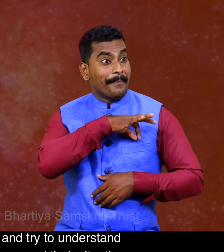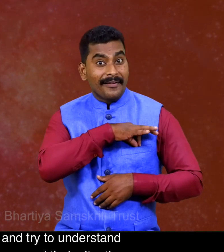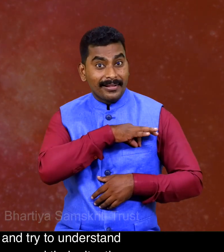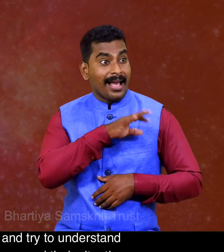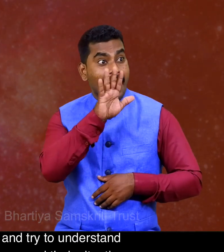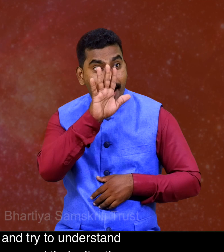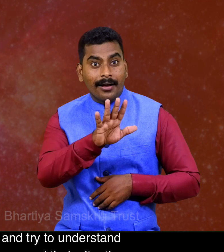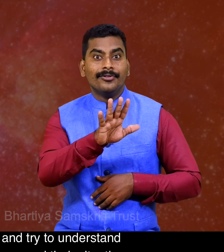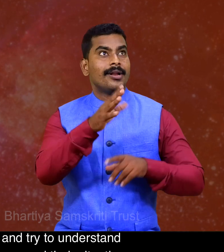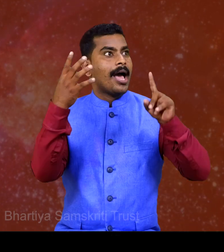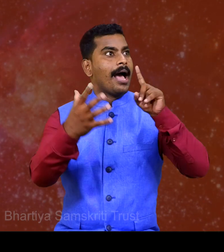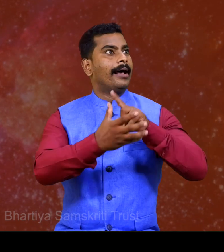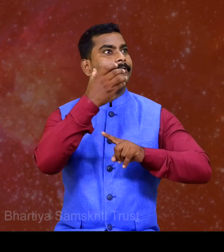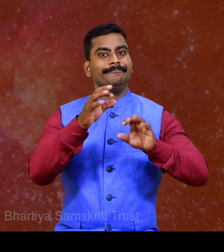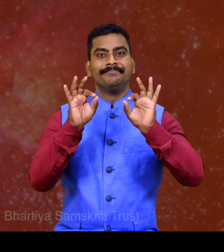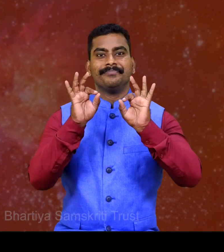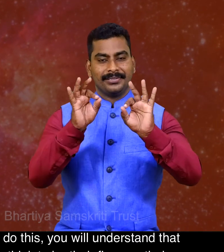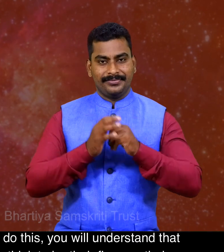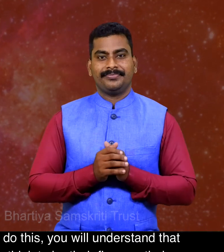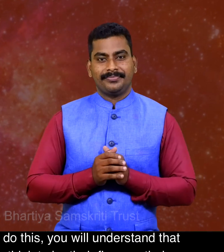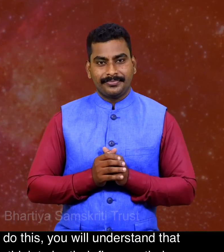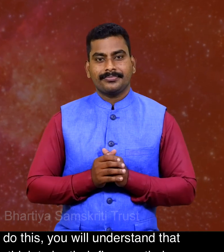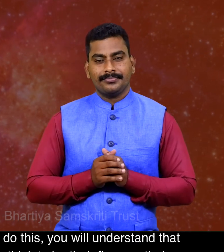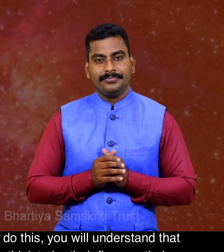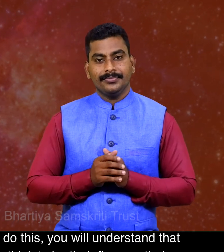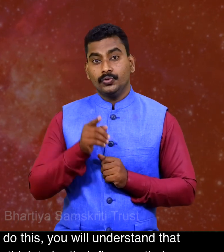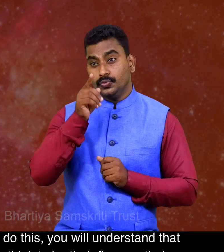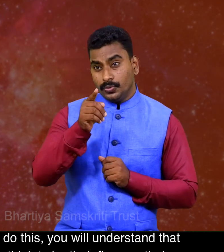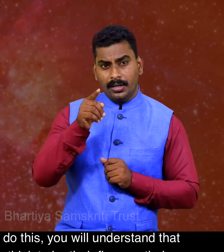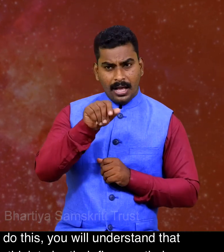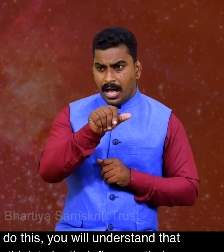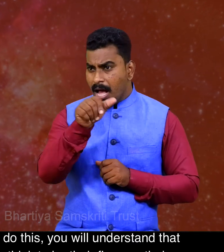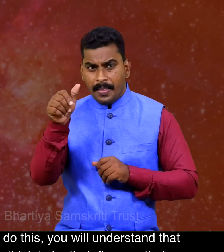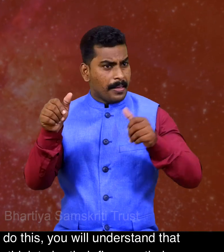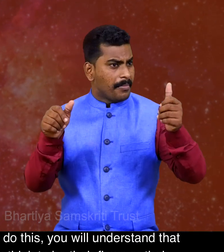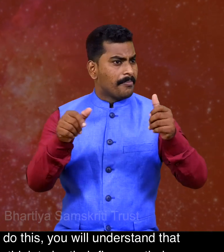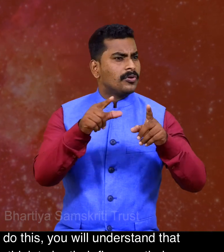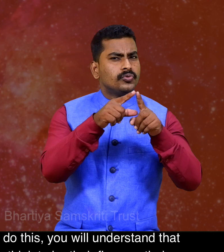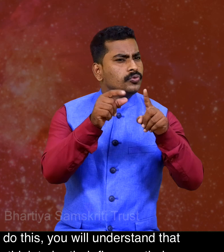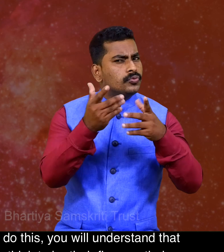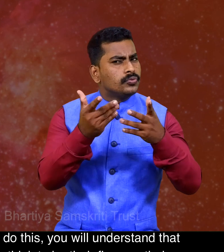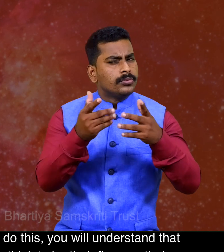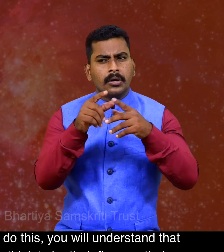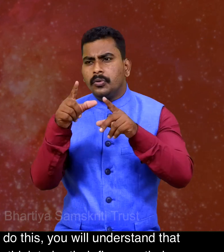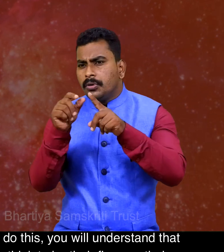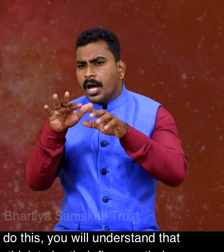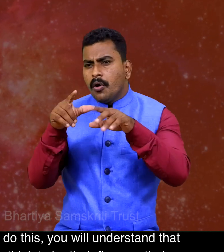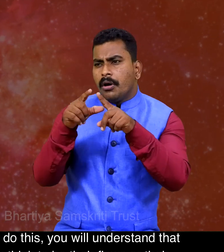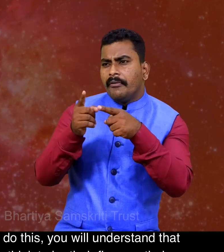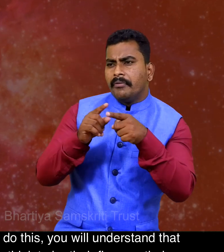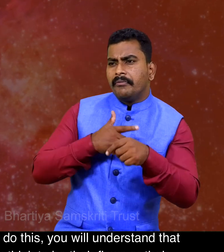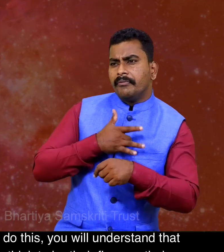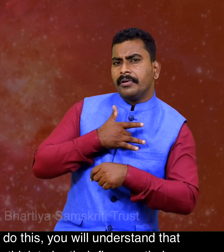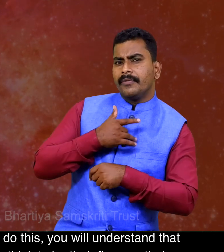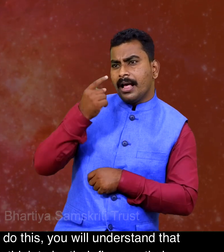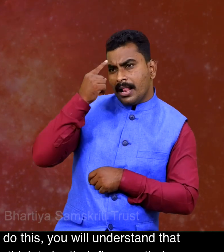and their situation. When you do this, you will understand that what you think to